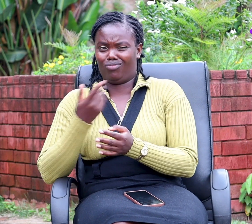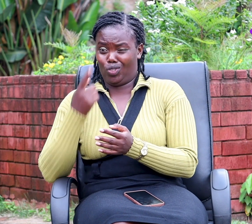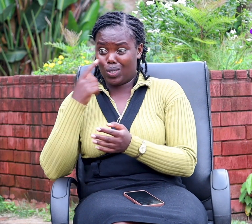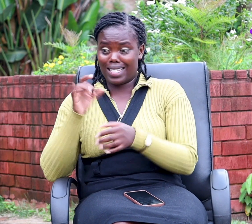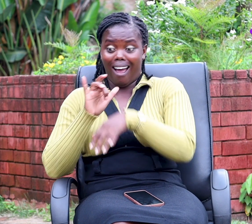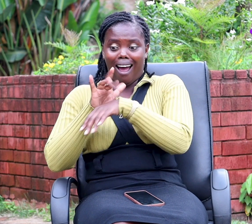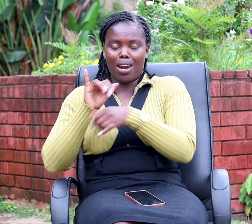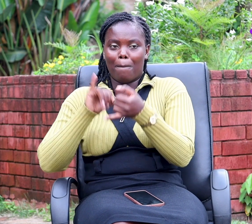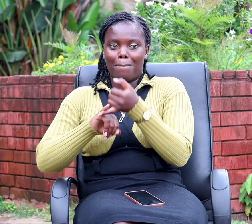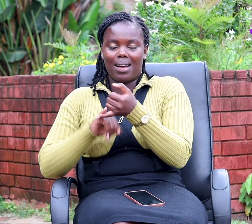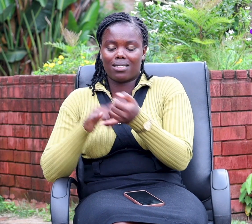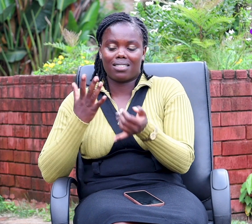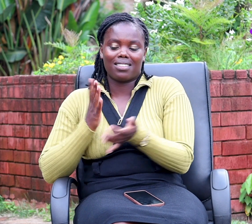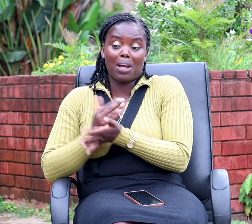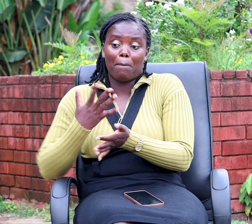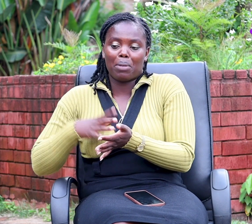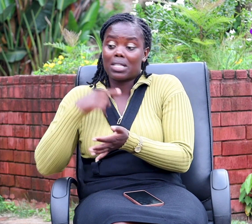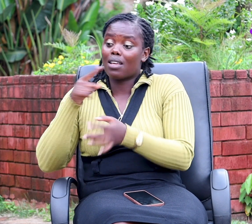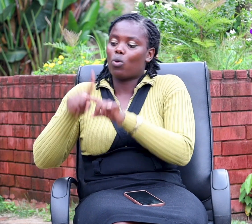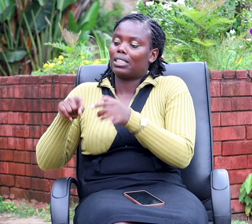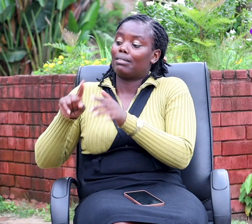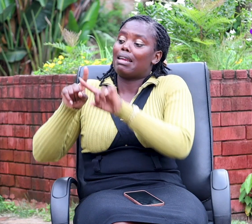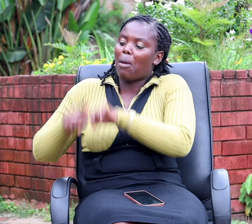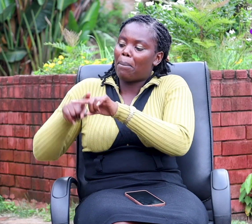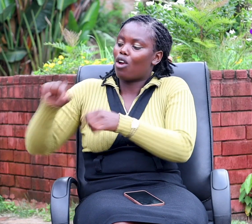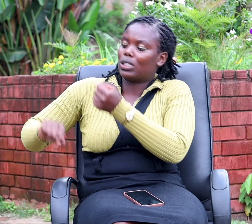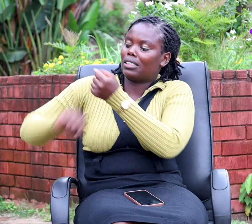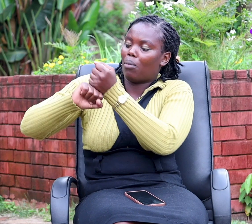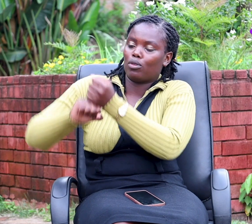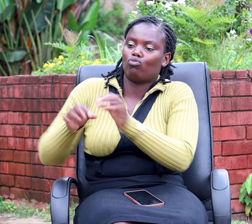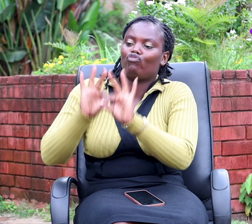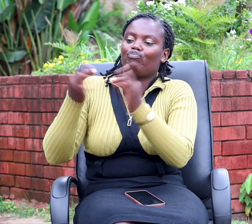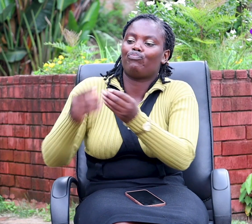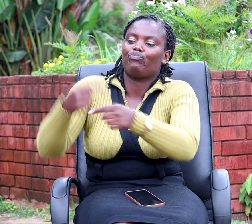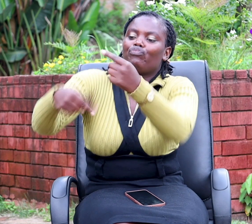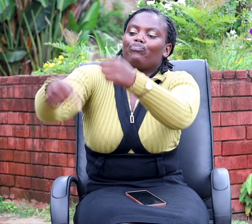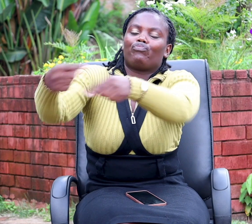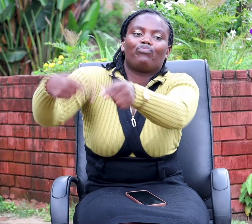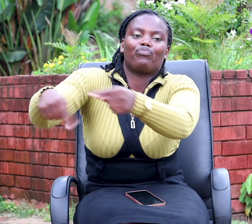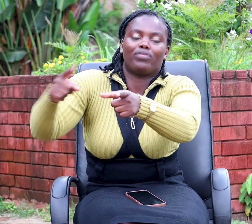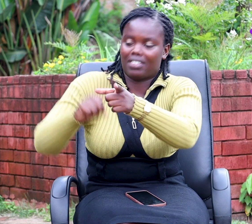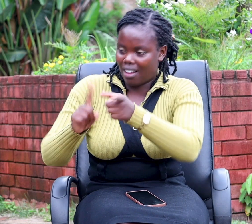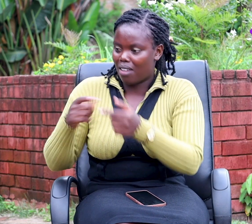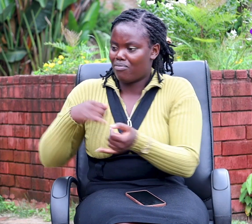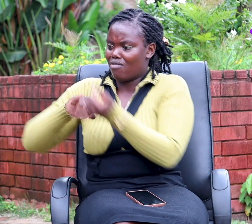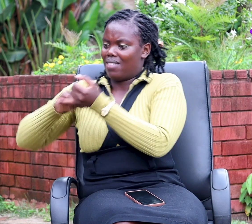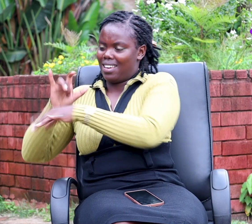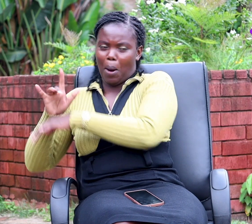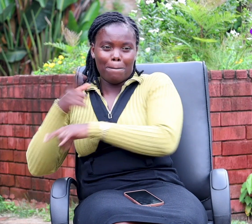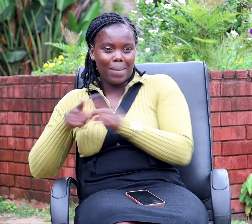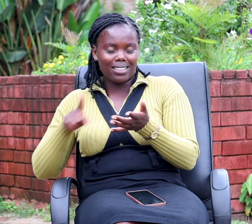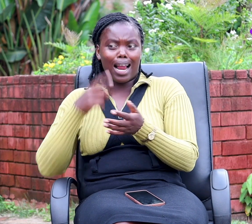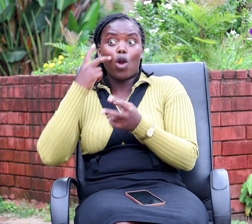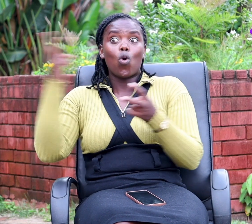the family always neglect them. Nowadays, you can see we have early marriages, teenage